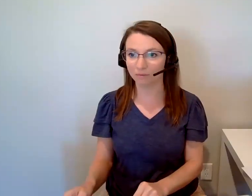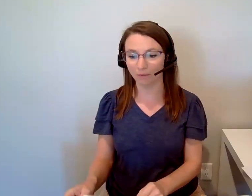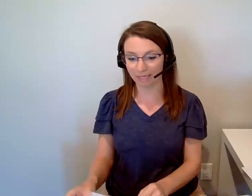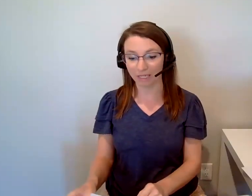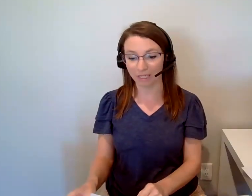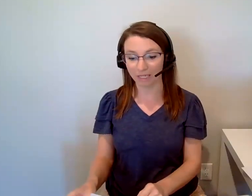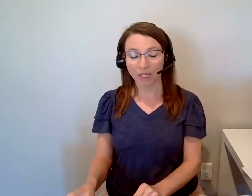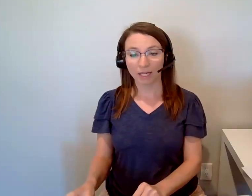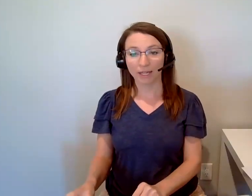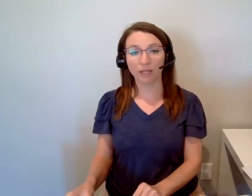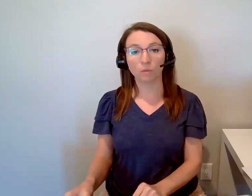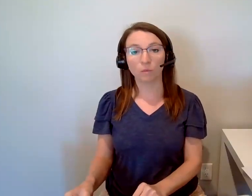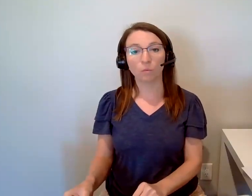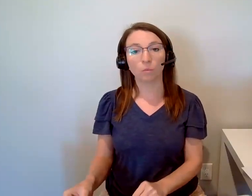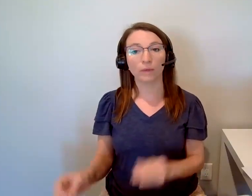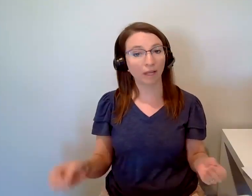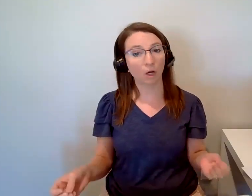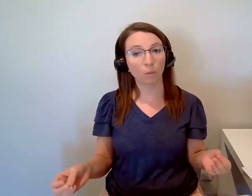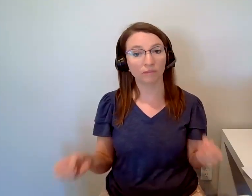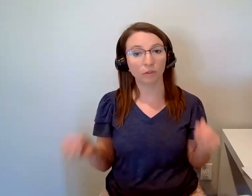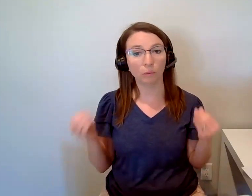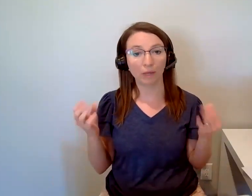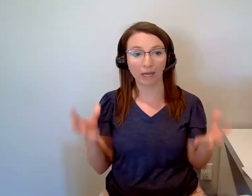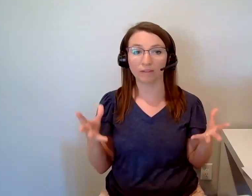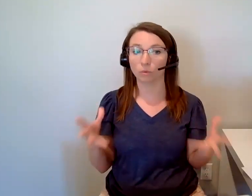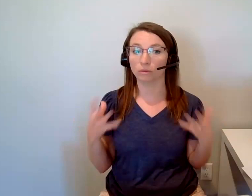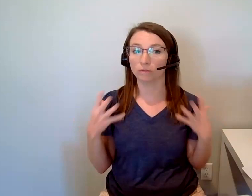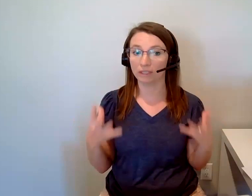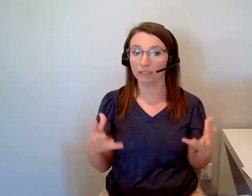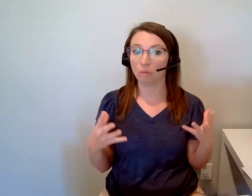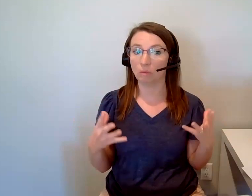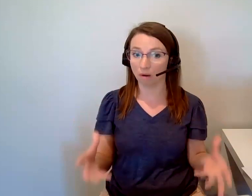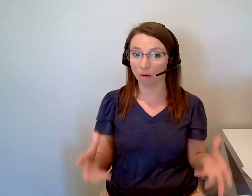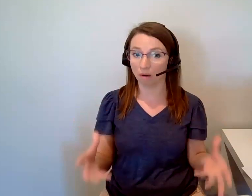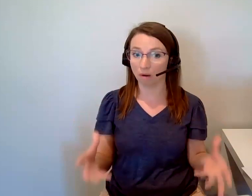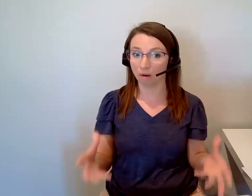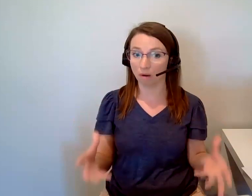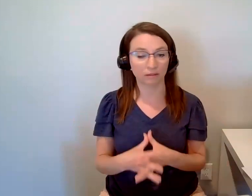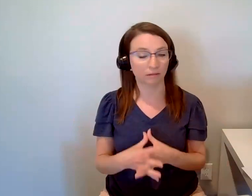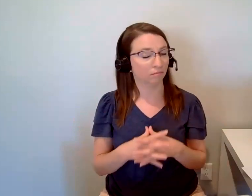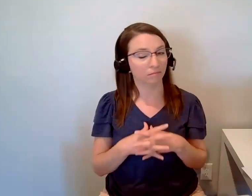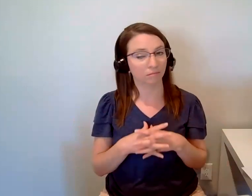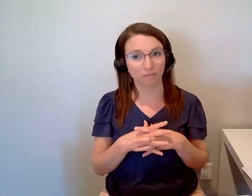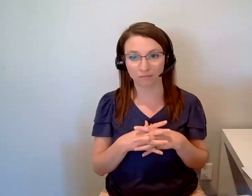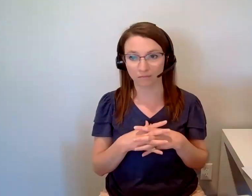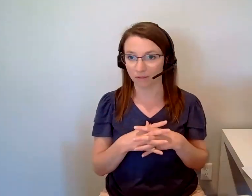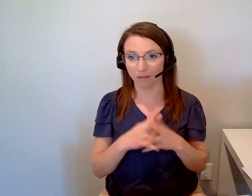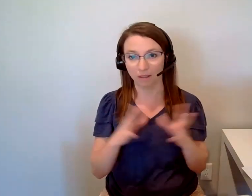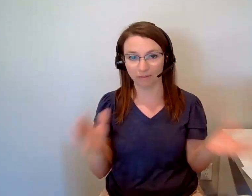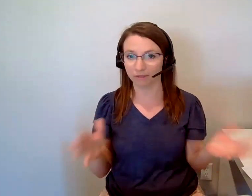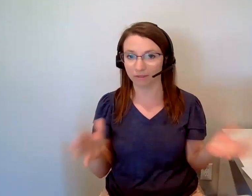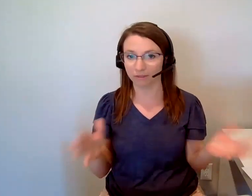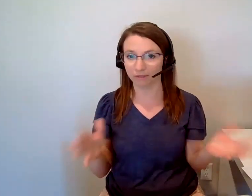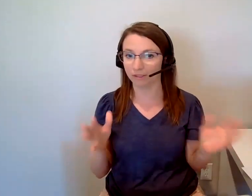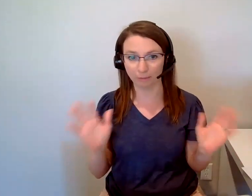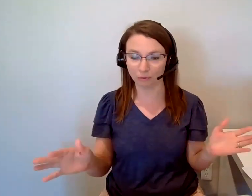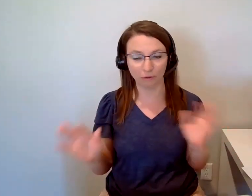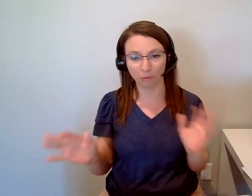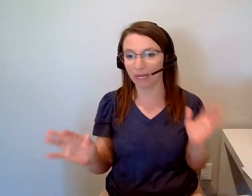No? Okay. It will help if you have your video on. Obviously it's up to you.